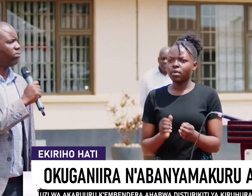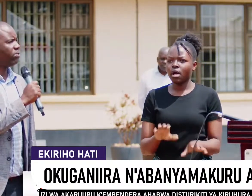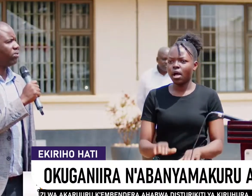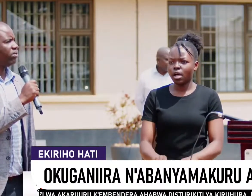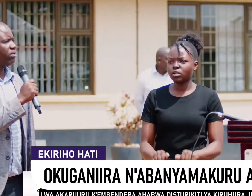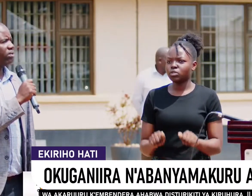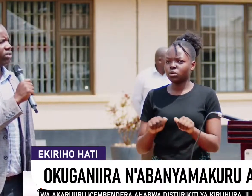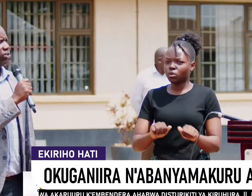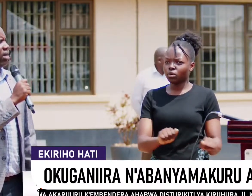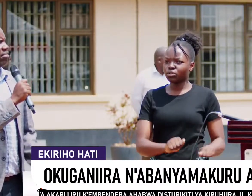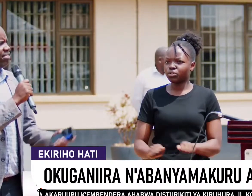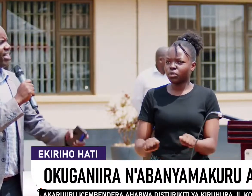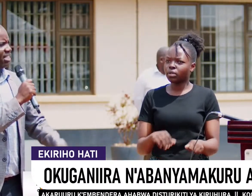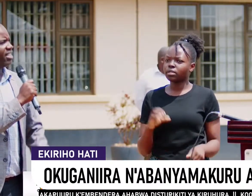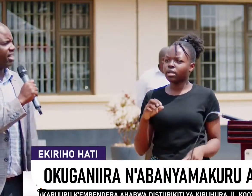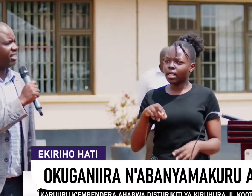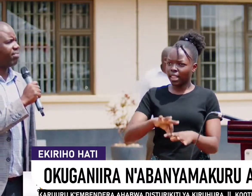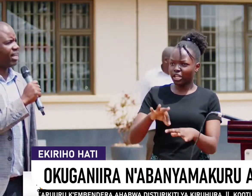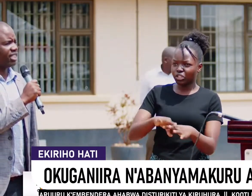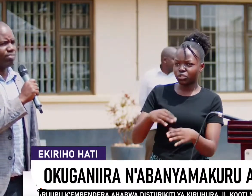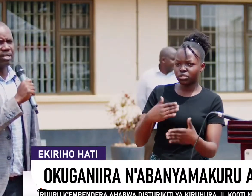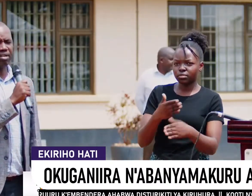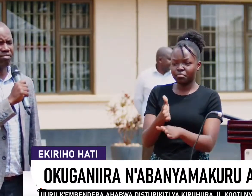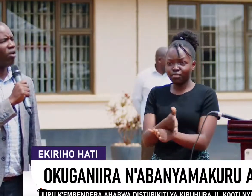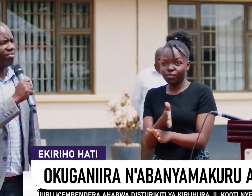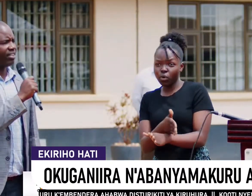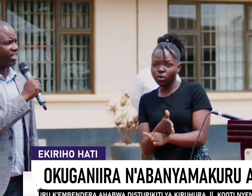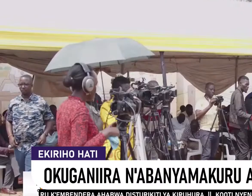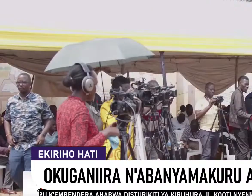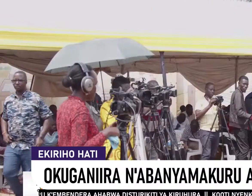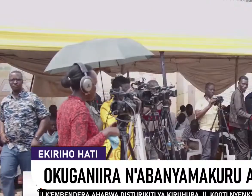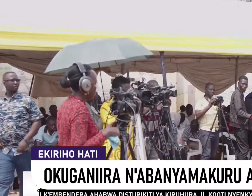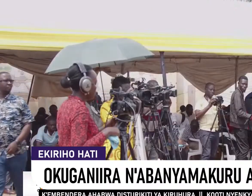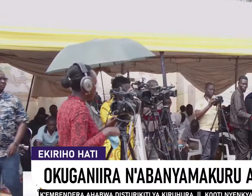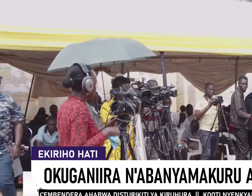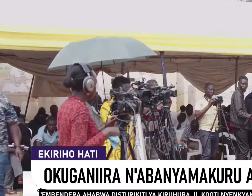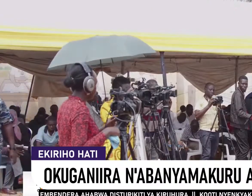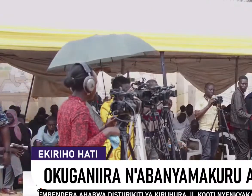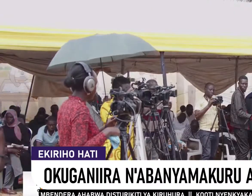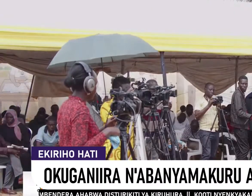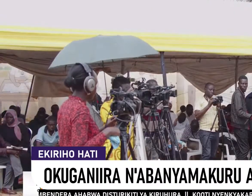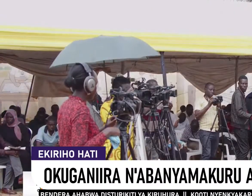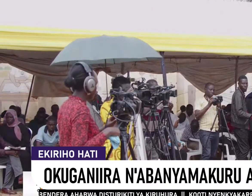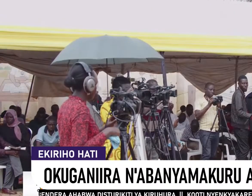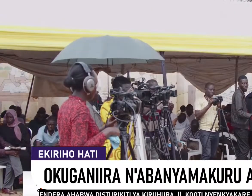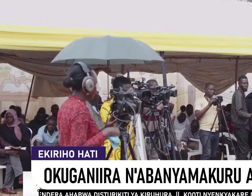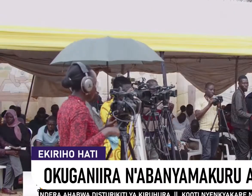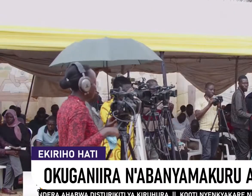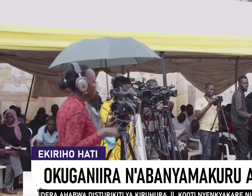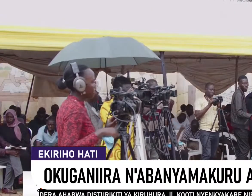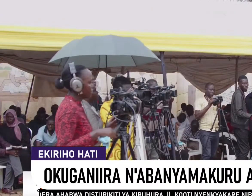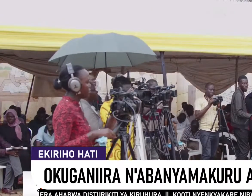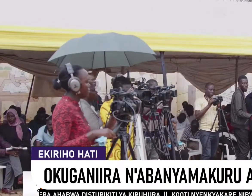before. You have a very senior team that has been involved in this team. But each other